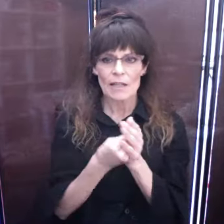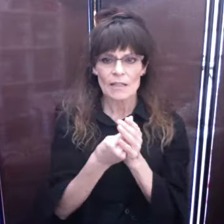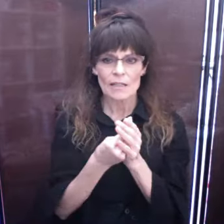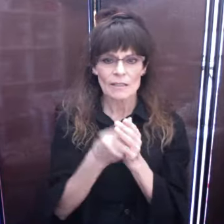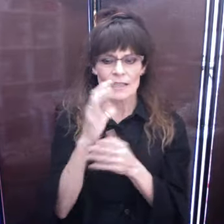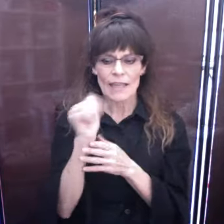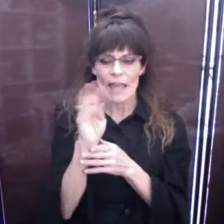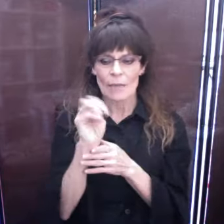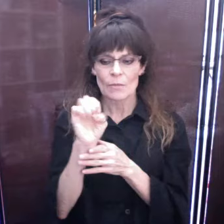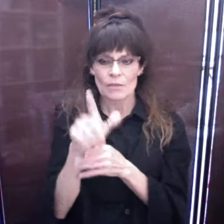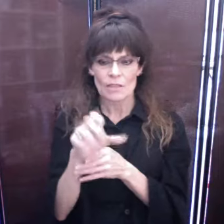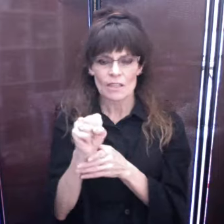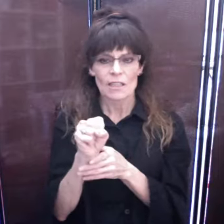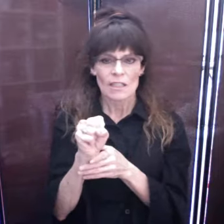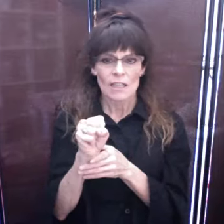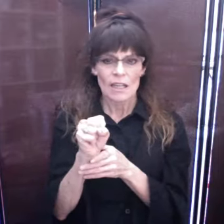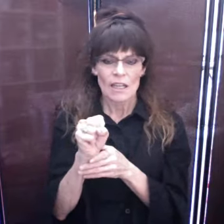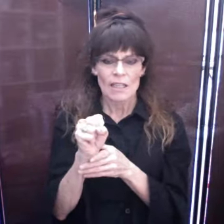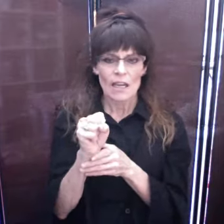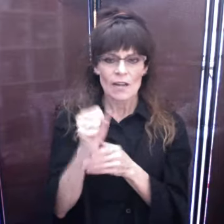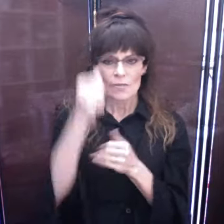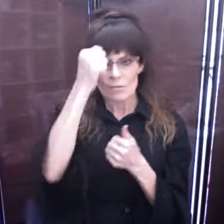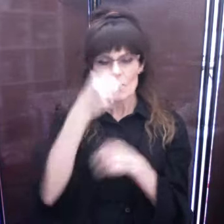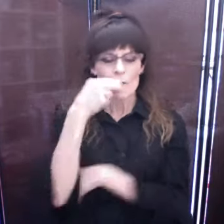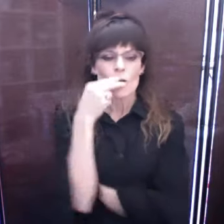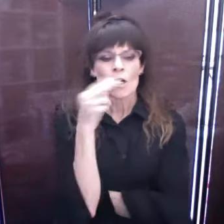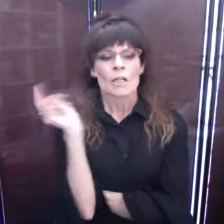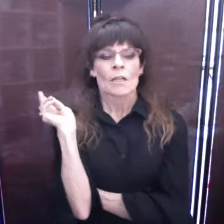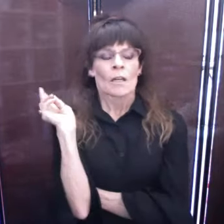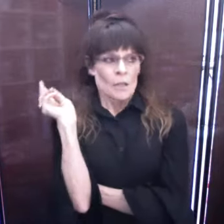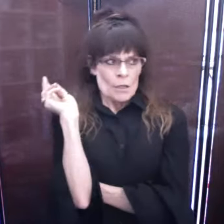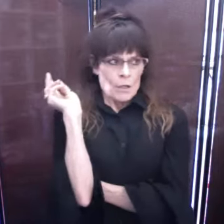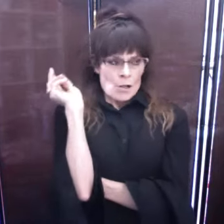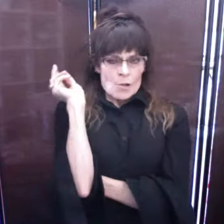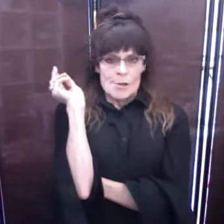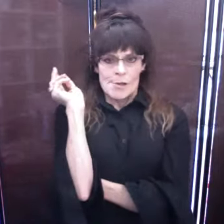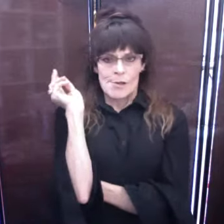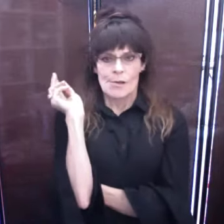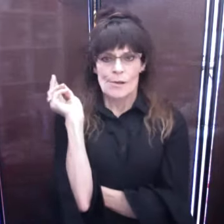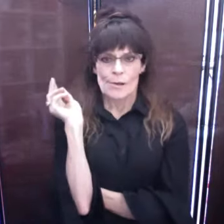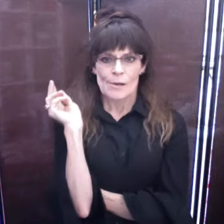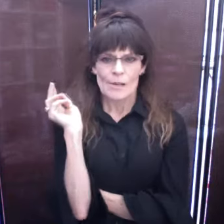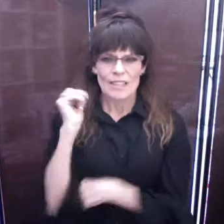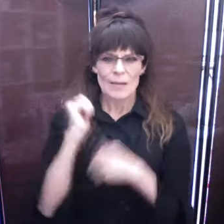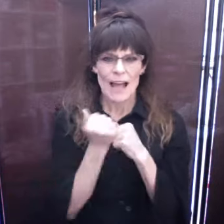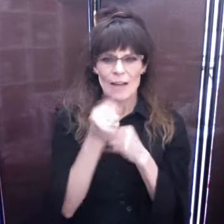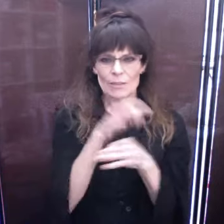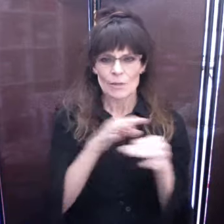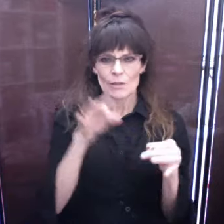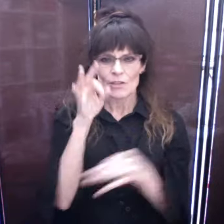Marlboros or something. And I remember it was just like, And somehow spiritually, I managed to stick my